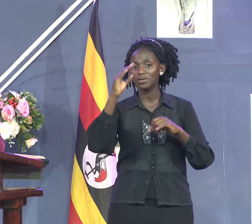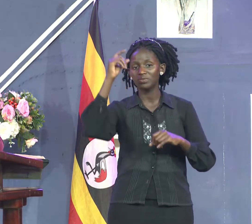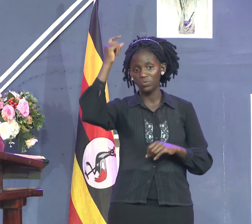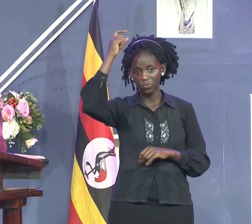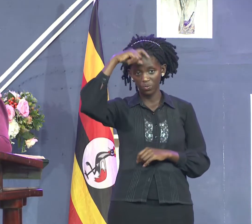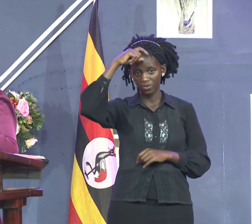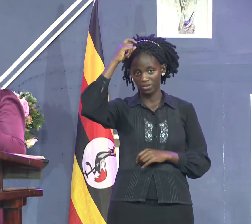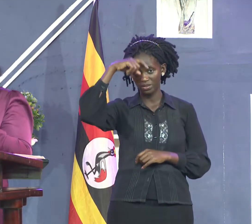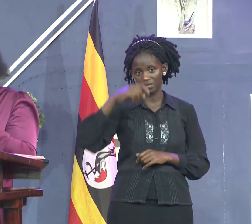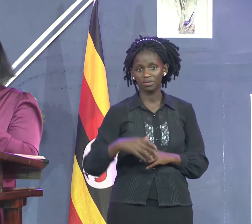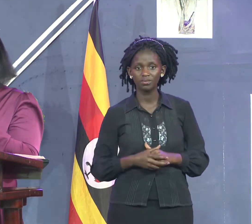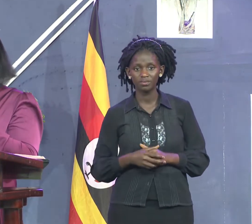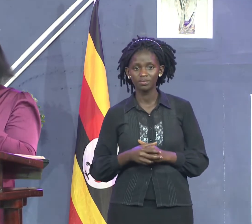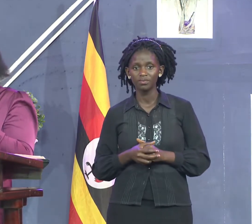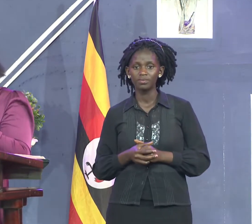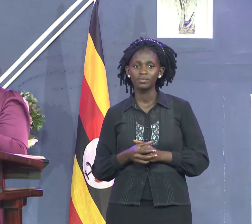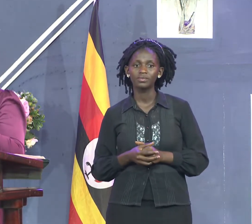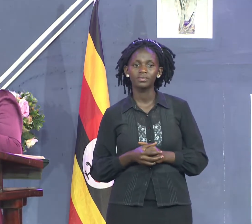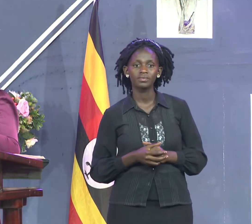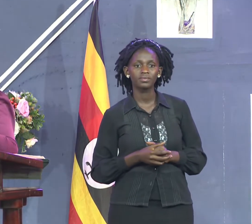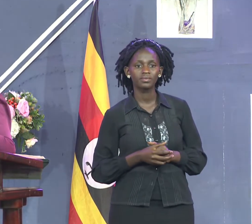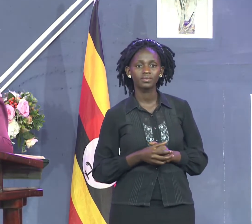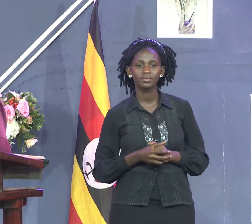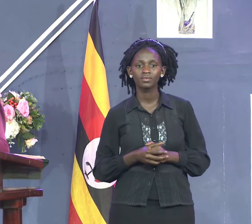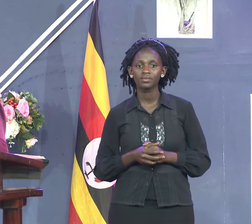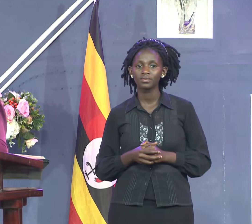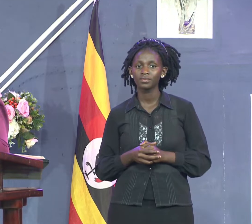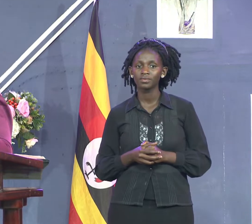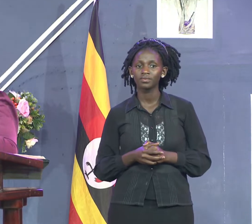It is wisdom that comes out of her mouth.